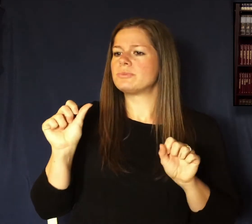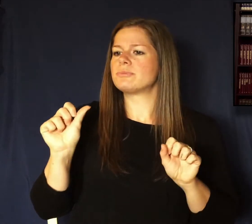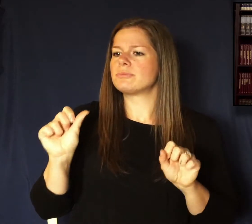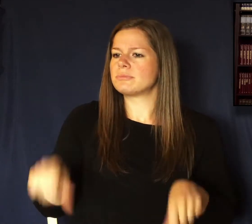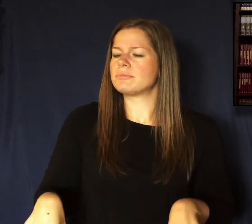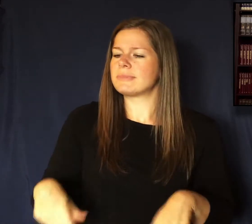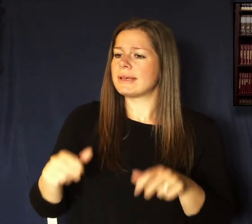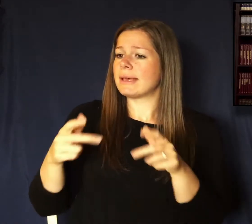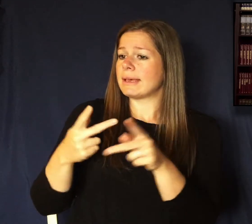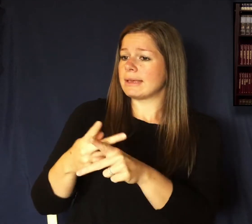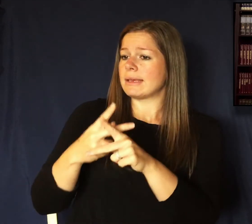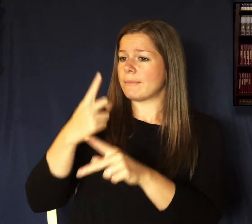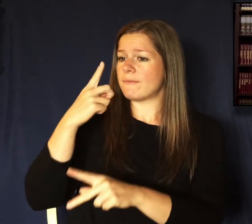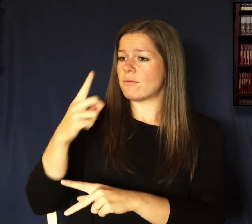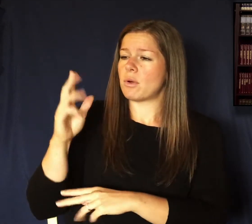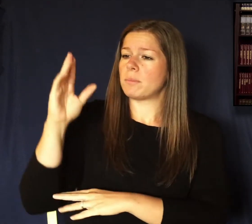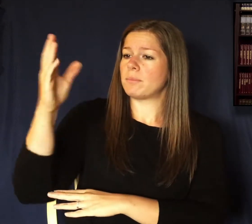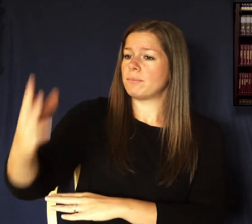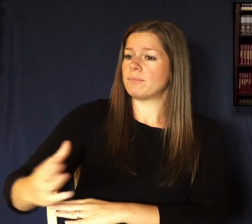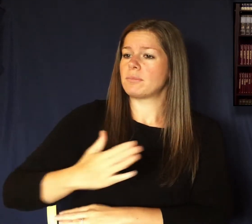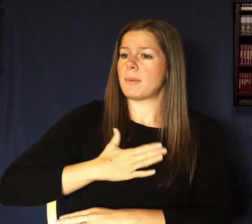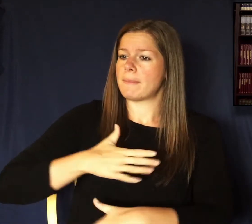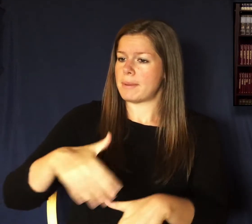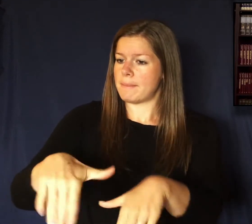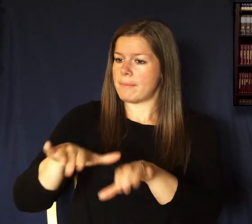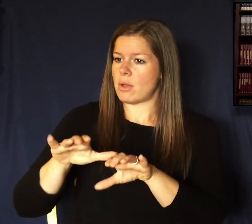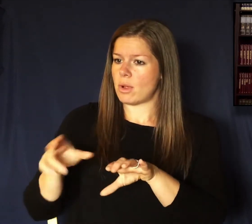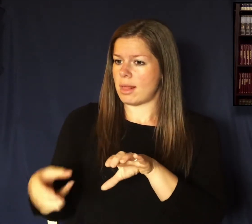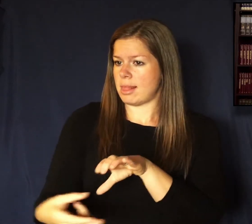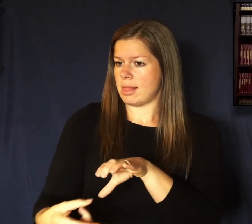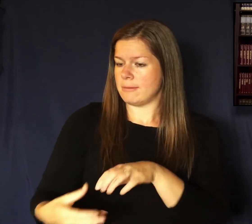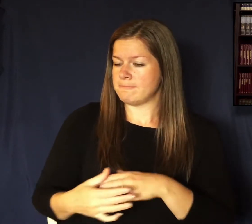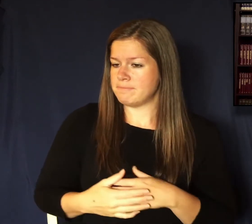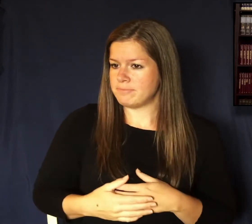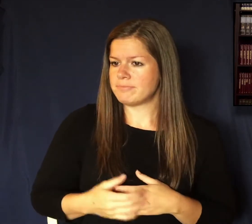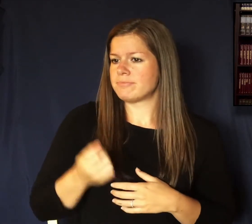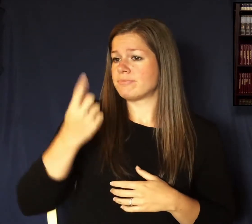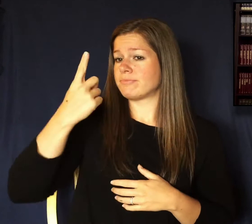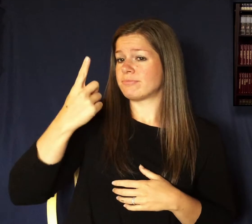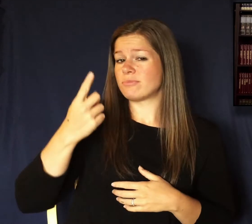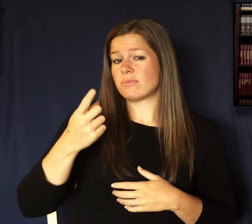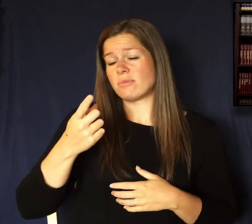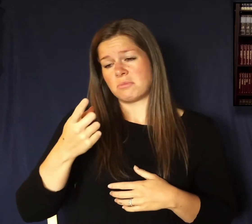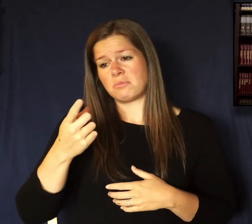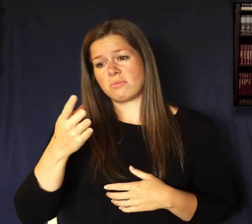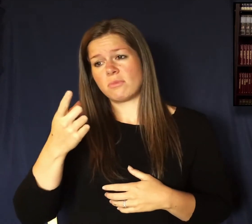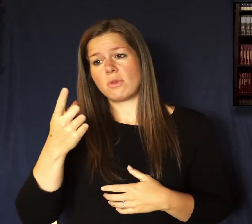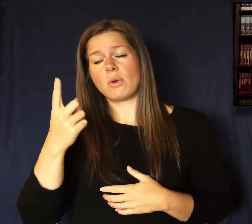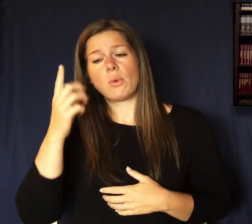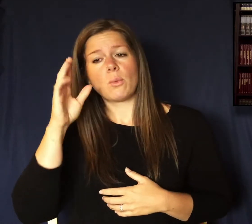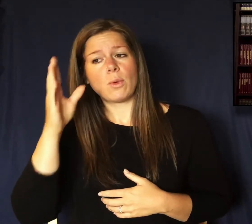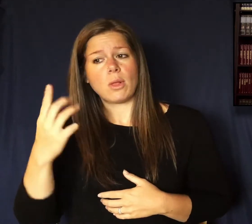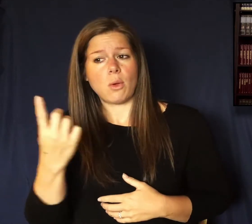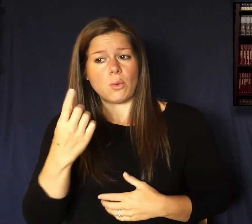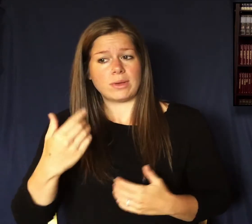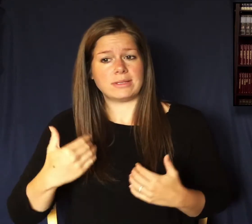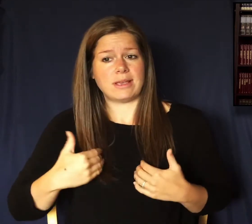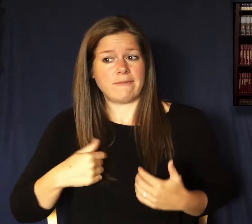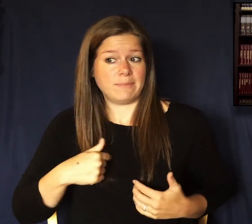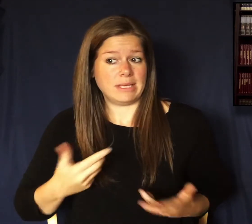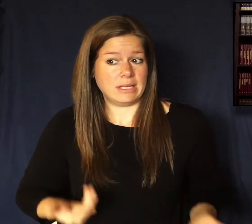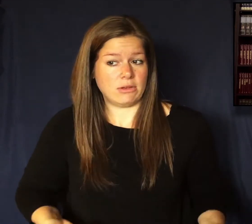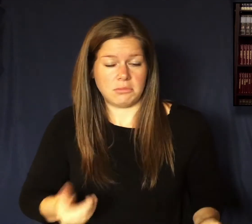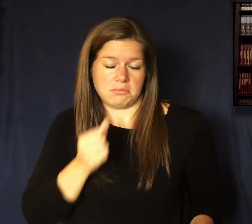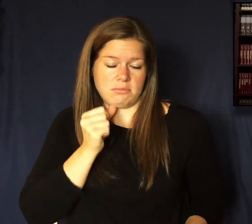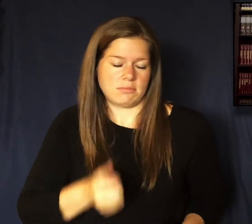with you, but you do not always have me." You have two very distinct views of Jesus. You have Mary cherishing,